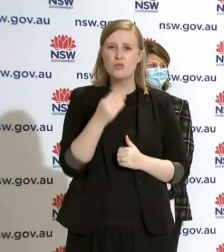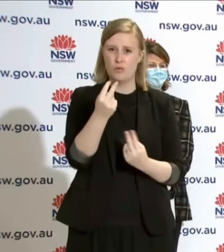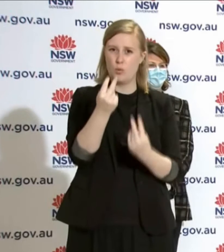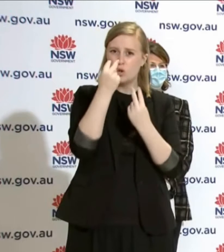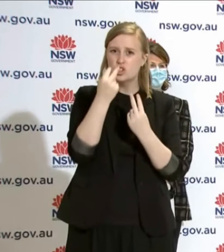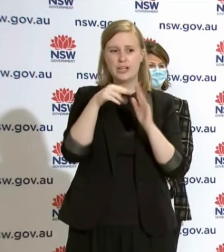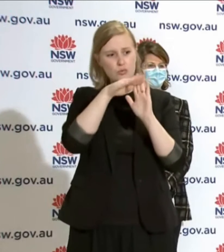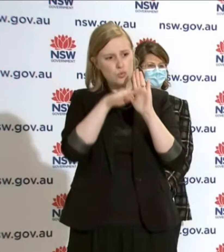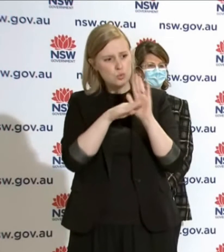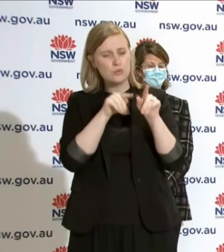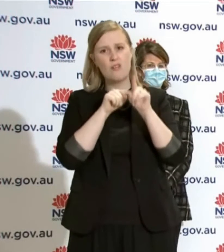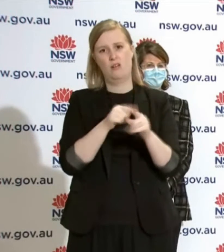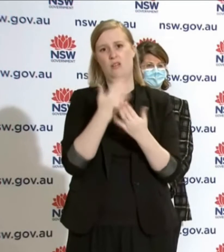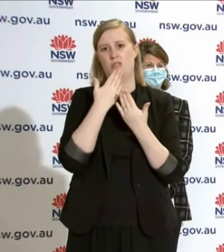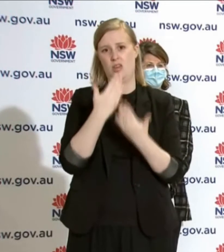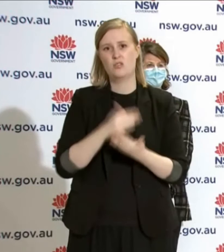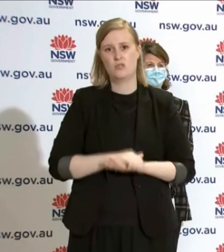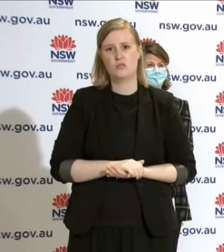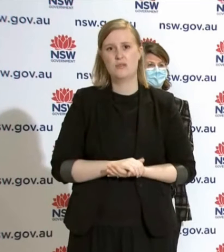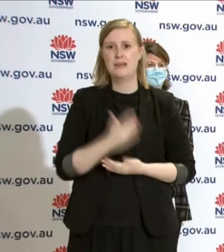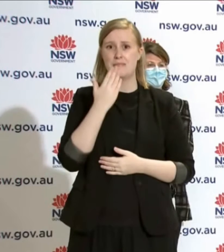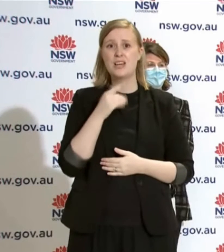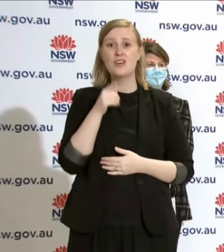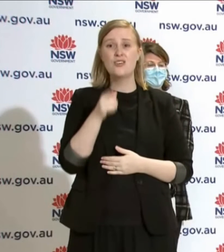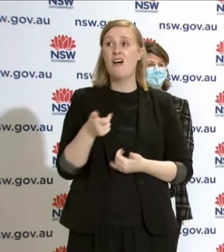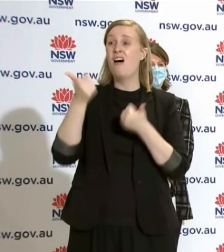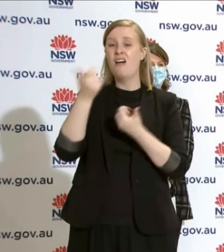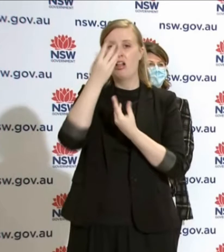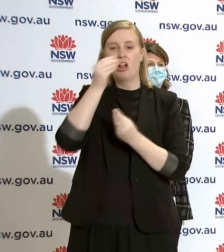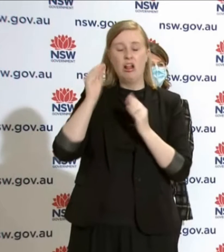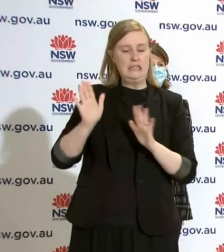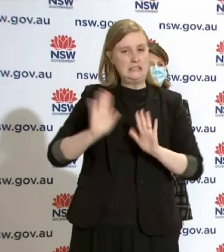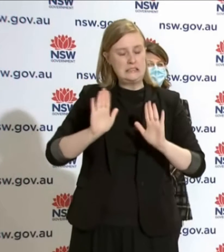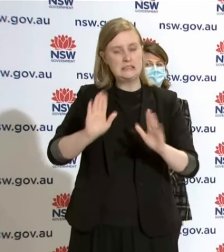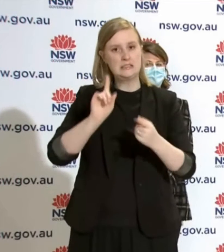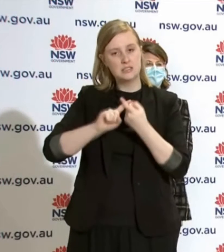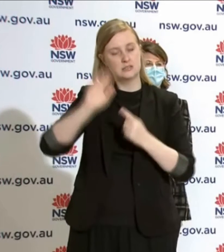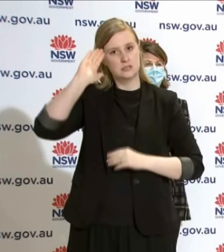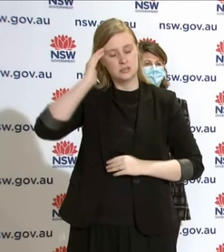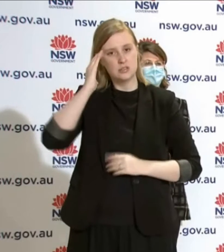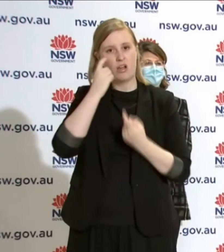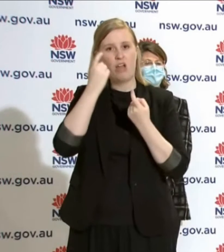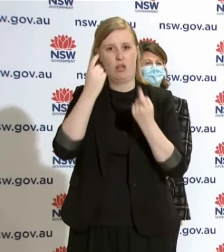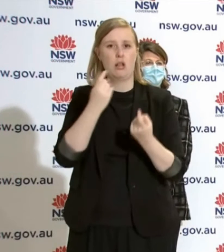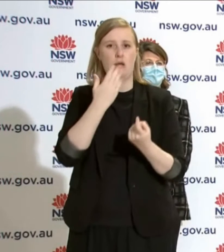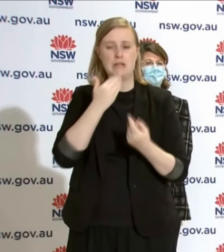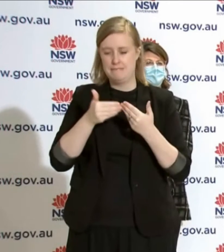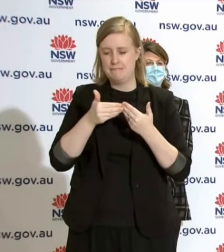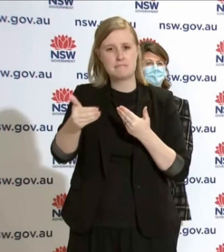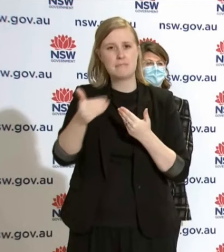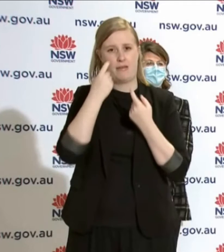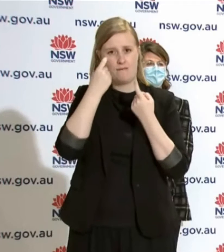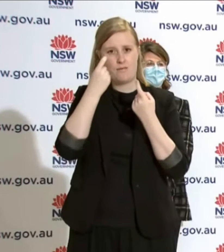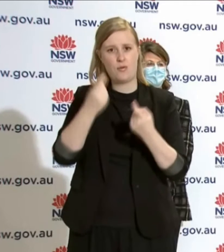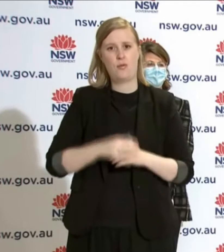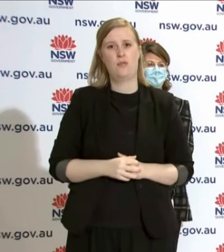to continue to dampen down any transmission. In terms of other parts of the state, clearly the focus remains in southwestern